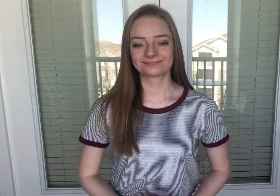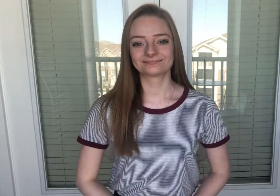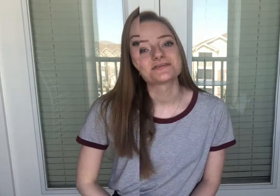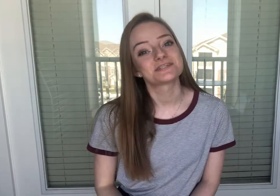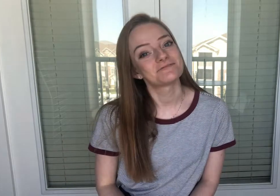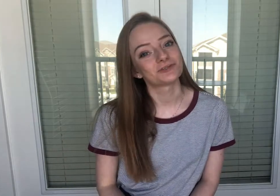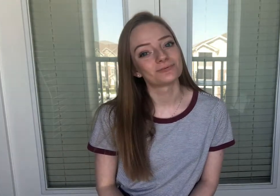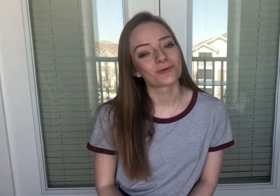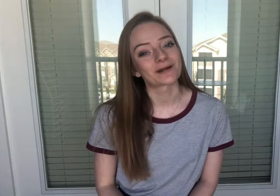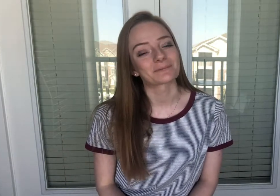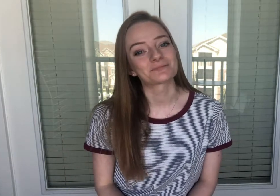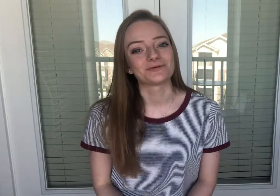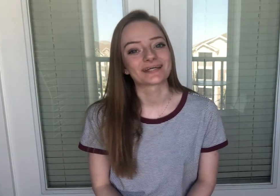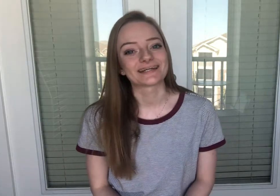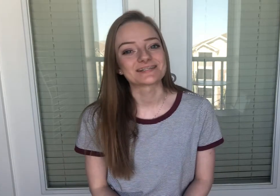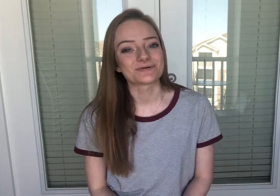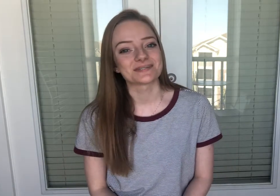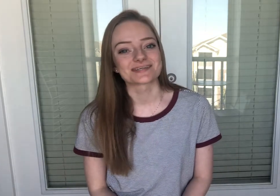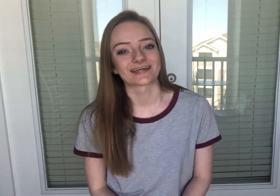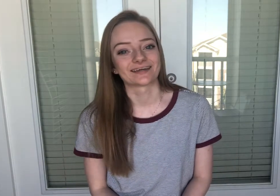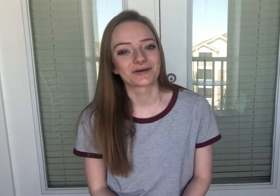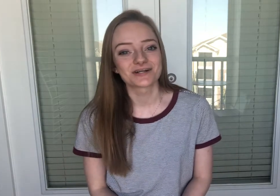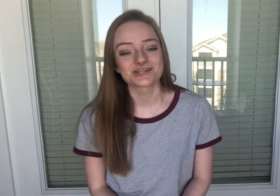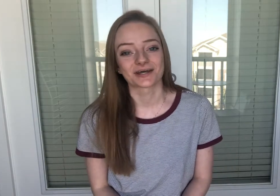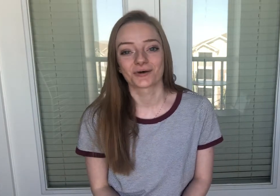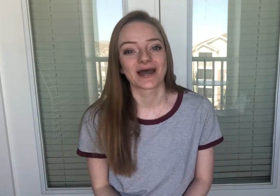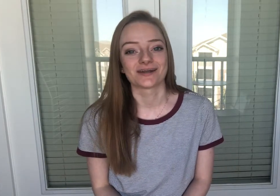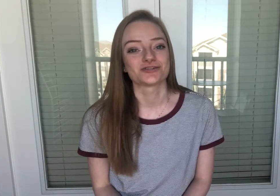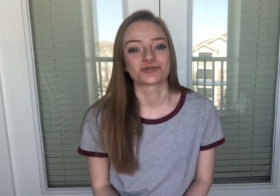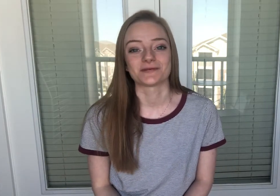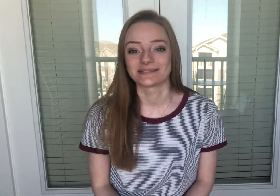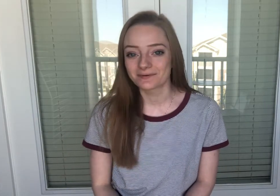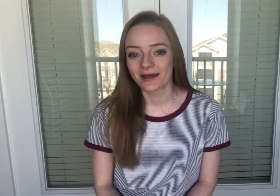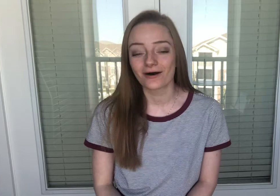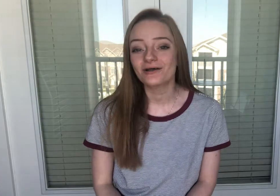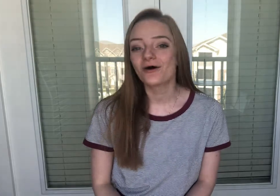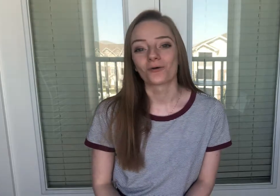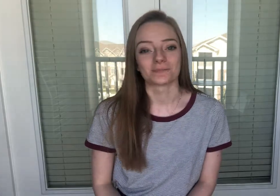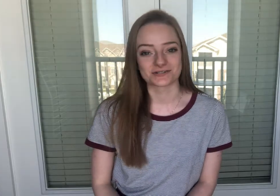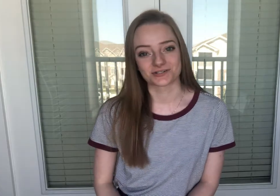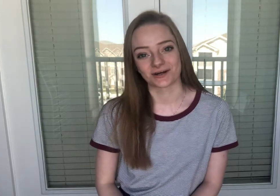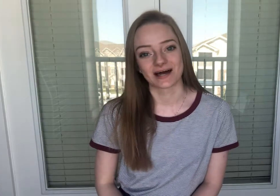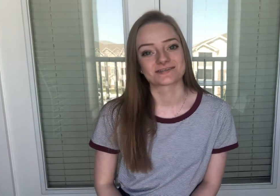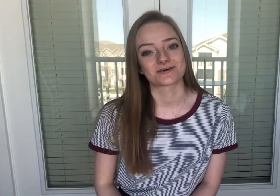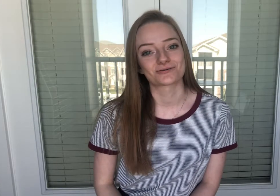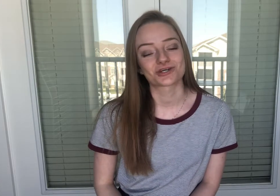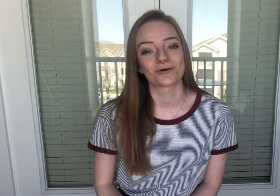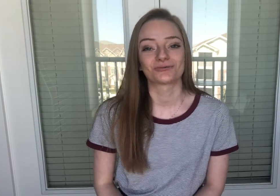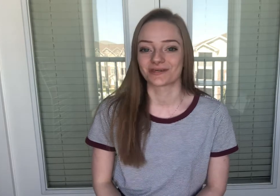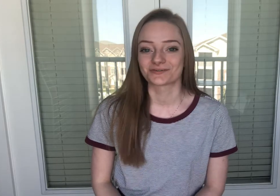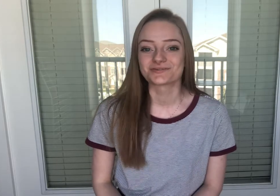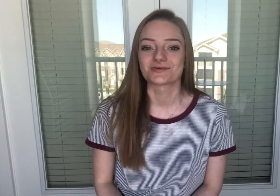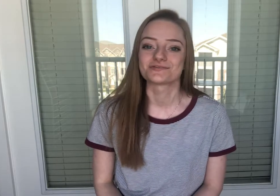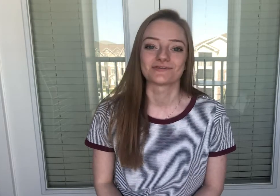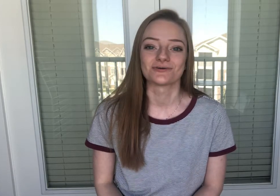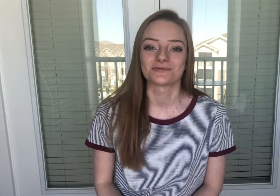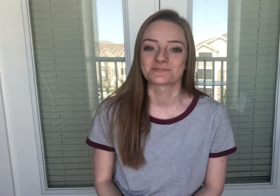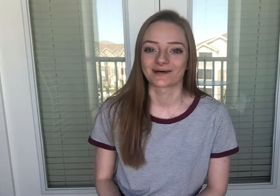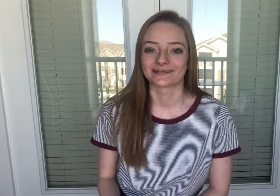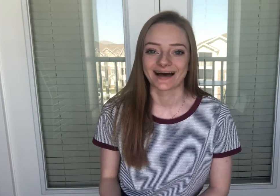So see if you know what I'm communicating to you in sign language, and go ahead and shoot me an email or a message on Class Dojo. Thank you to those of you who responded last